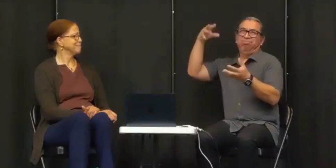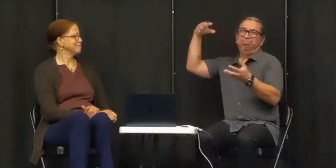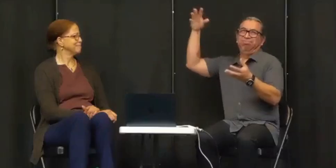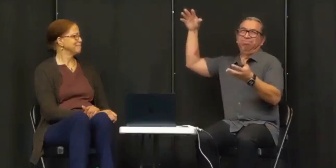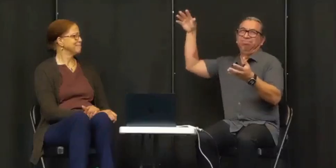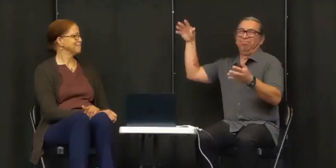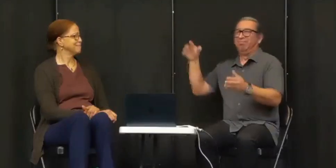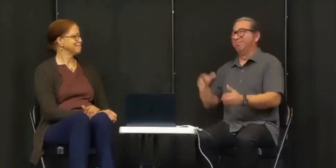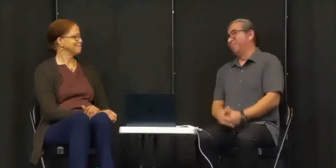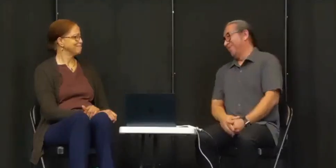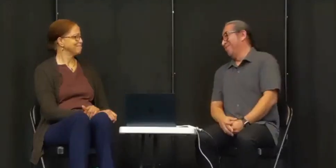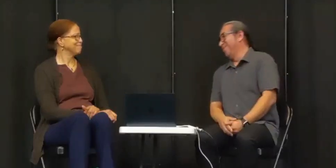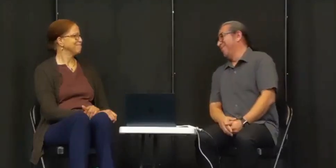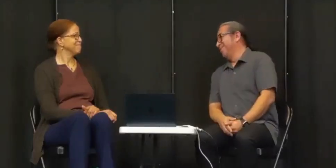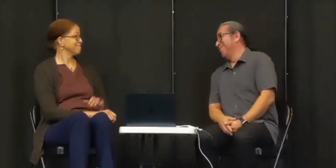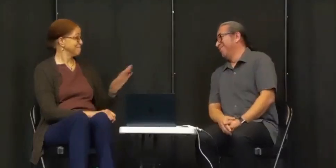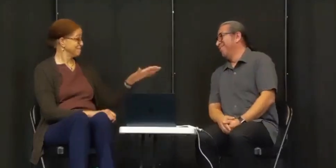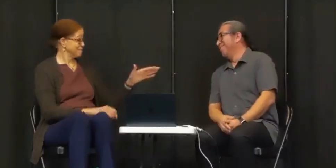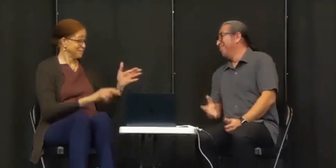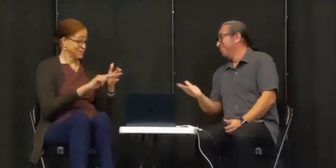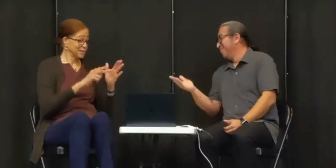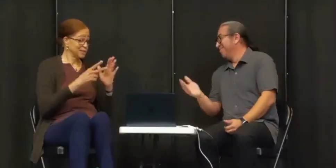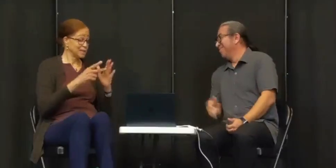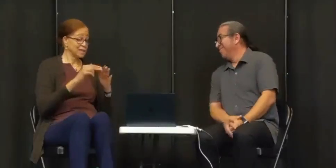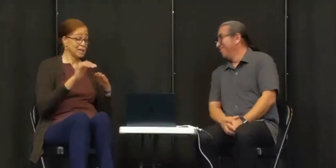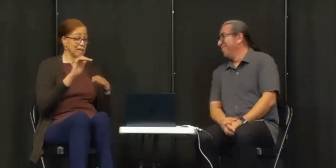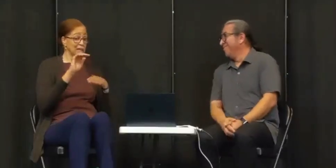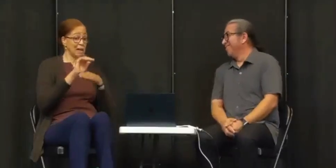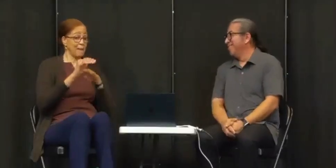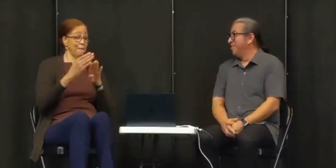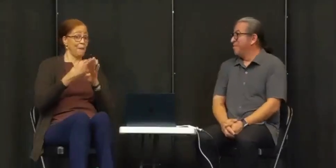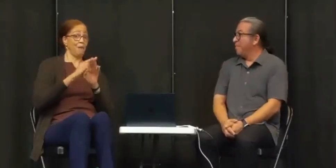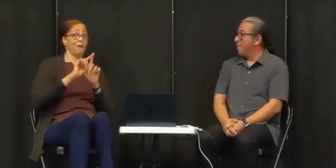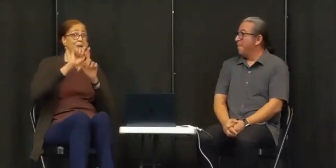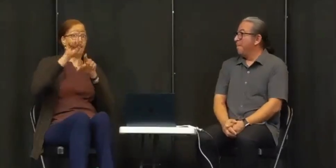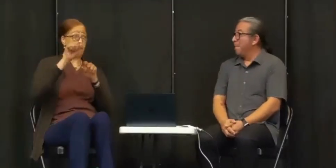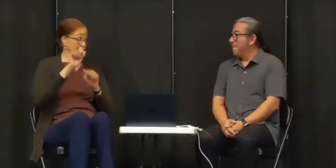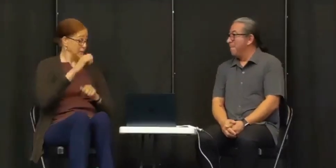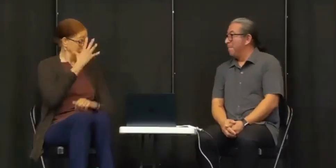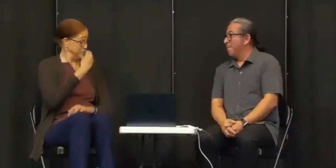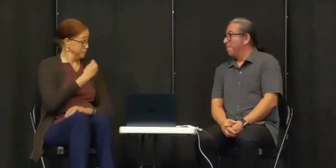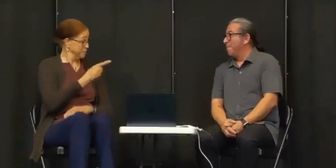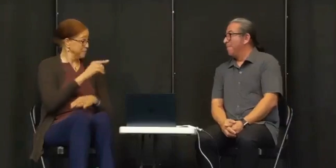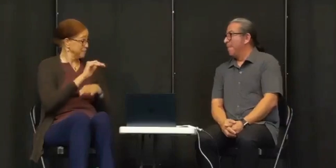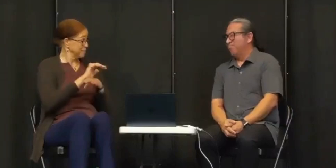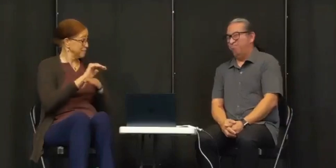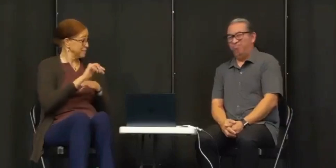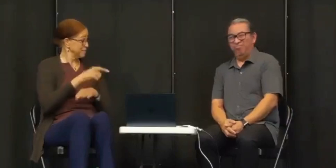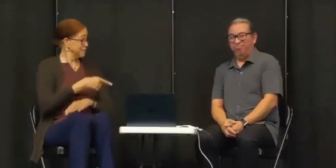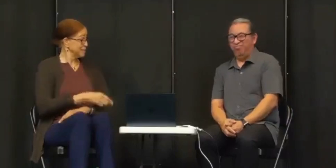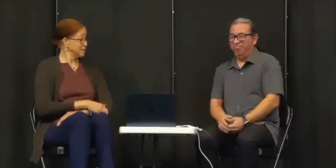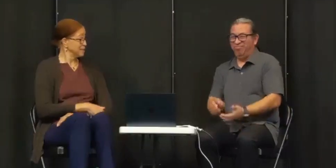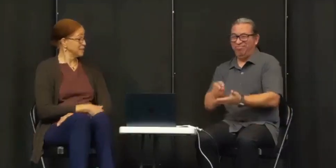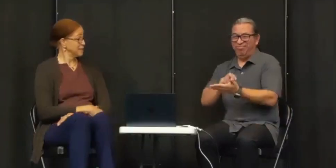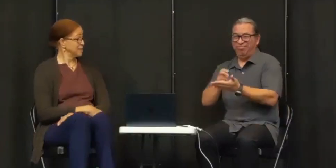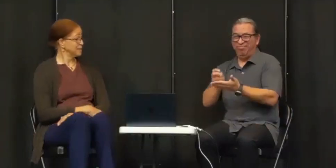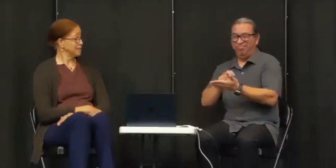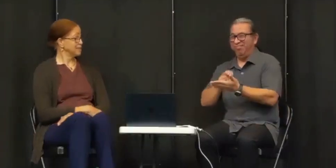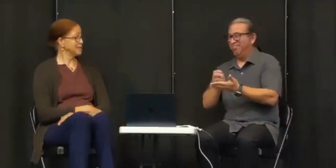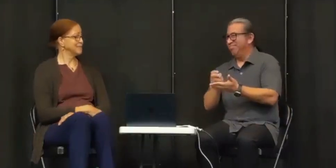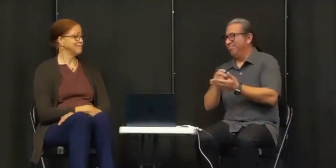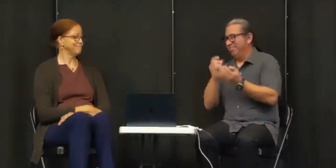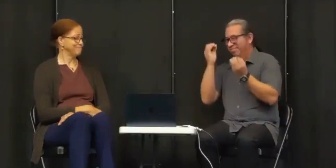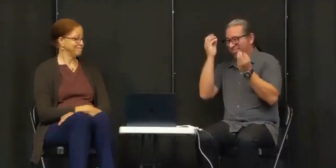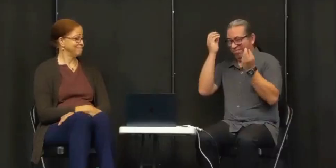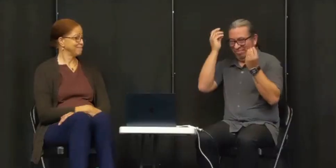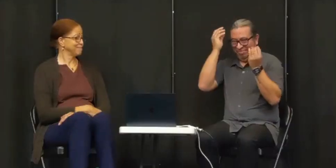If I tell them I'm not coming, it'll just cause more of a stir. So that means maybe the night before you go, do you sleep well?